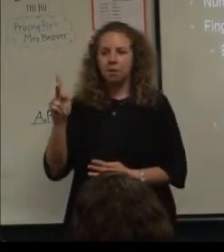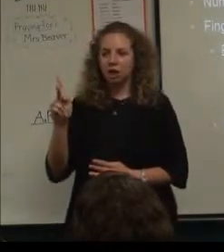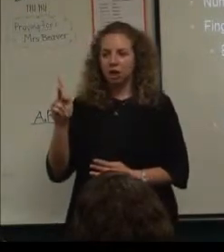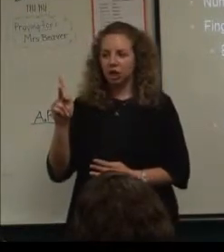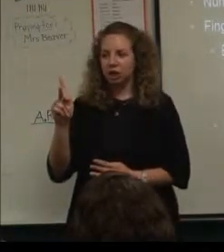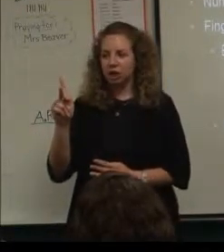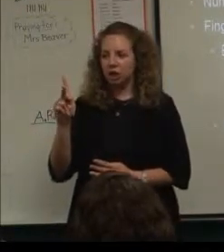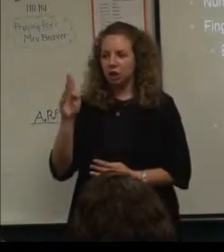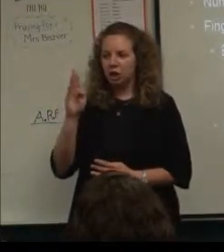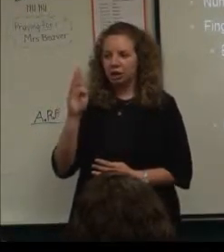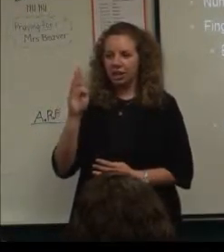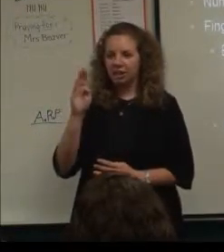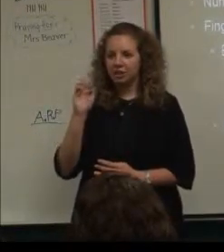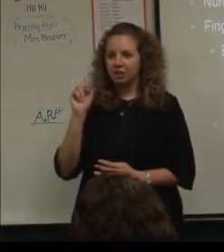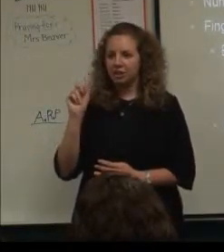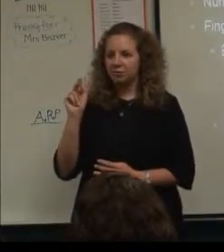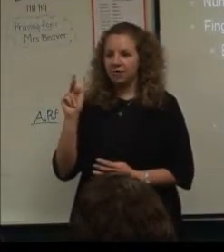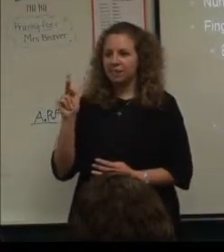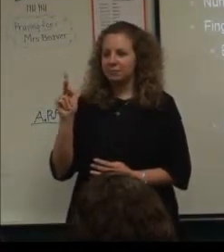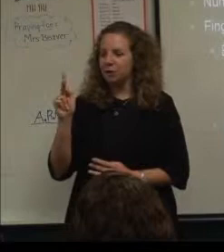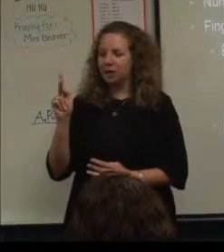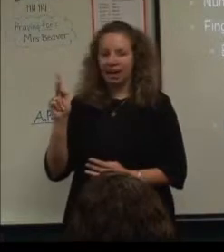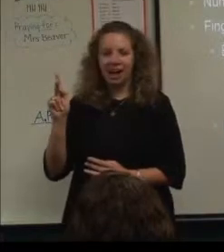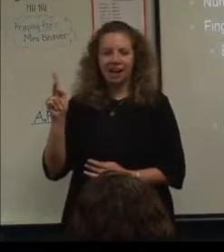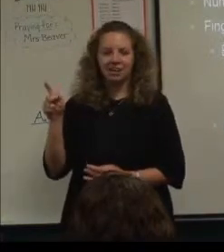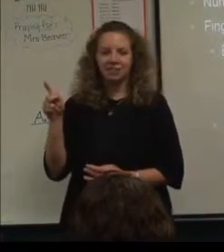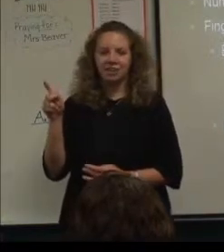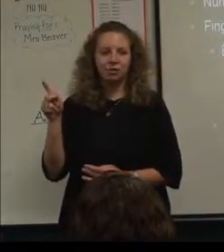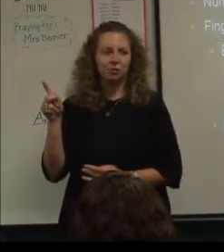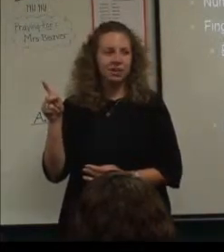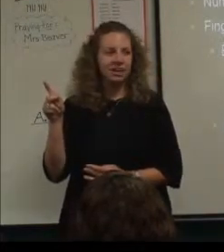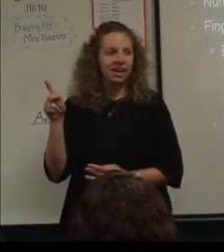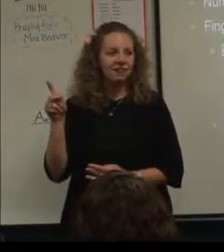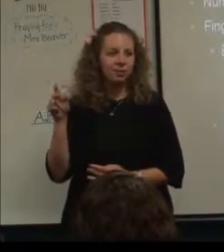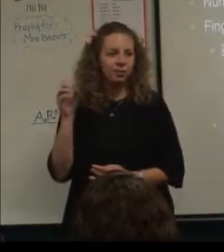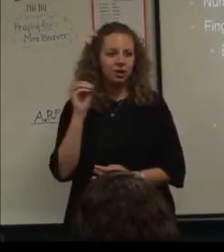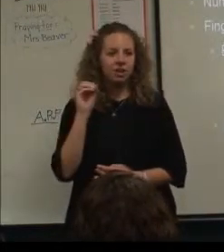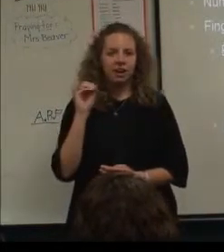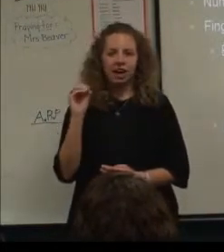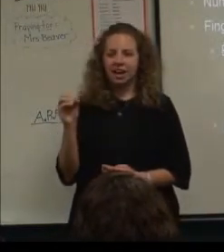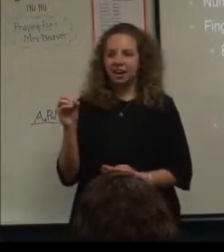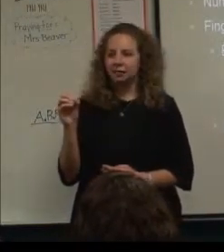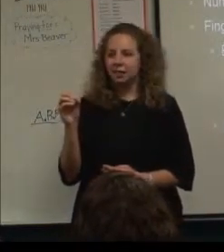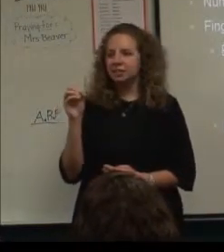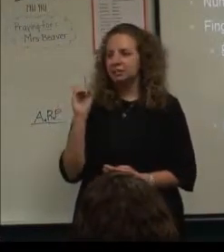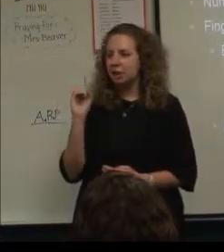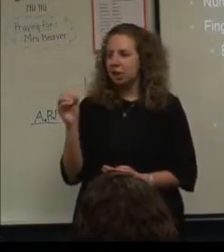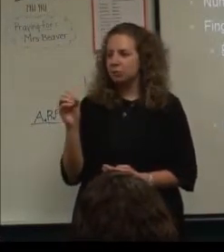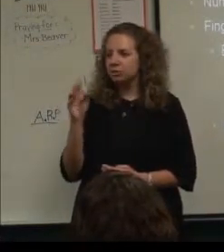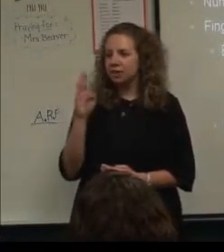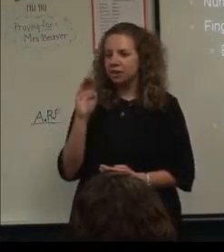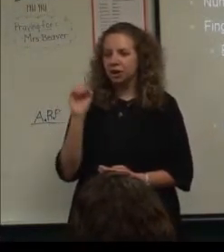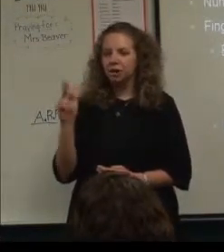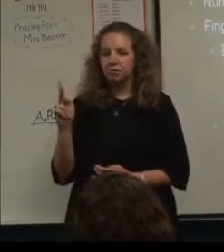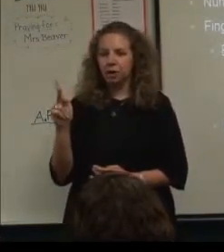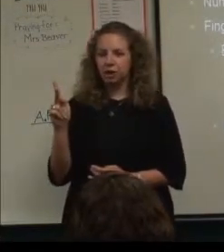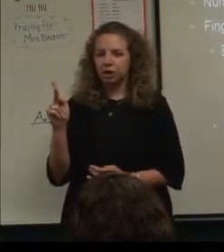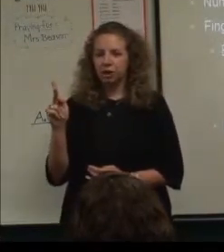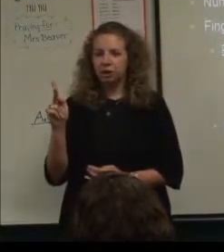book. Okay, so even when I did book, I kind of like threw my K forward. I kind of blended my O's together, book.